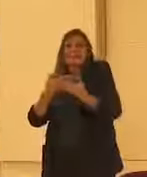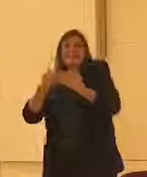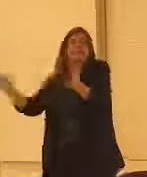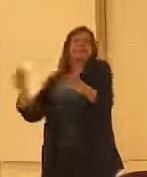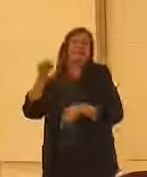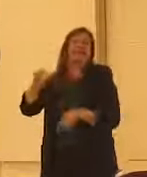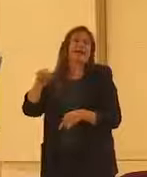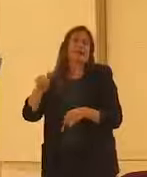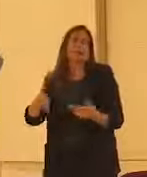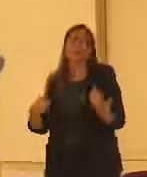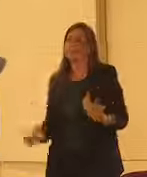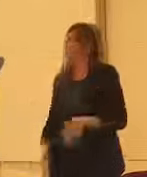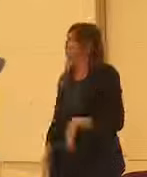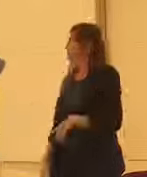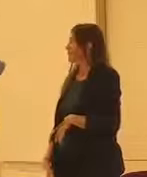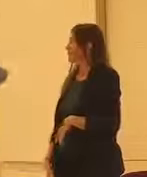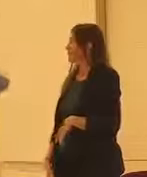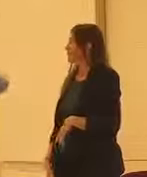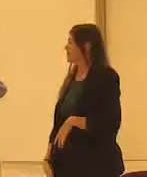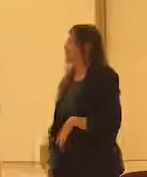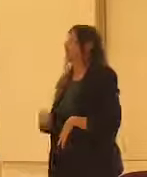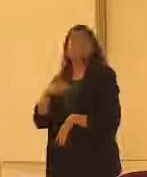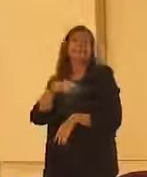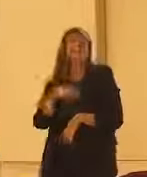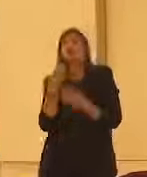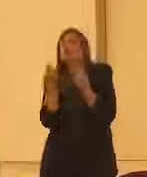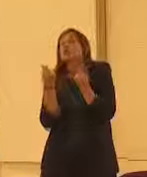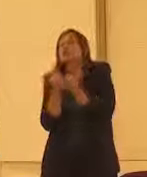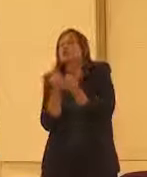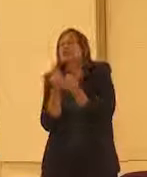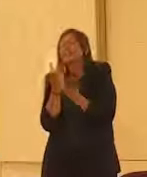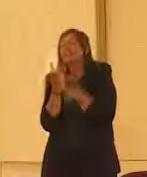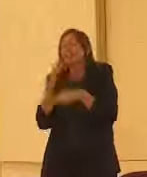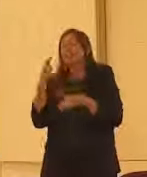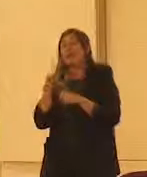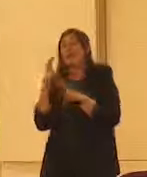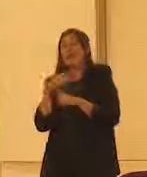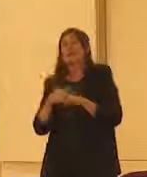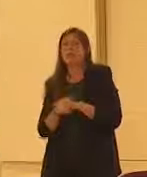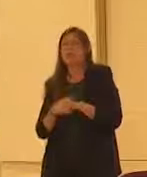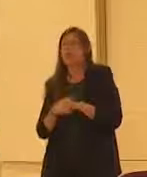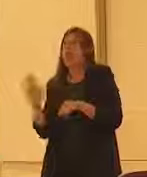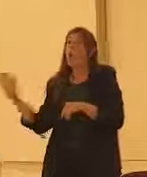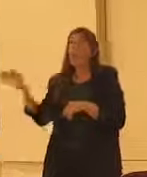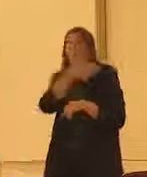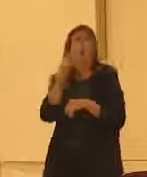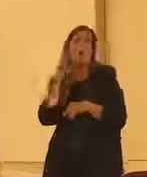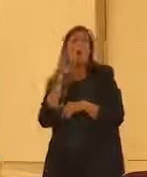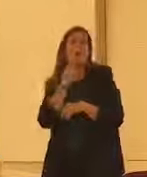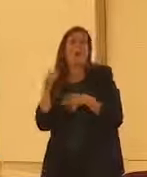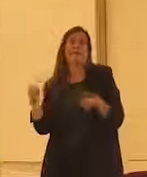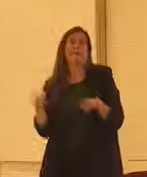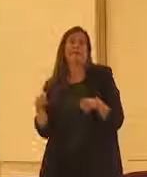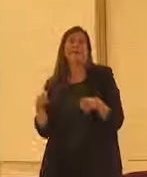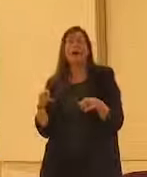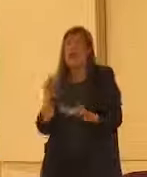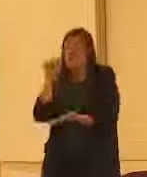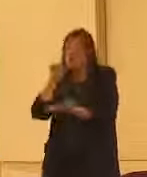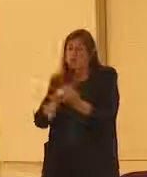Something which I think is really important is all deaf people face huge barriers to appropriate treatment. And I think